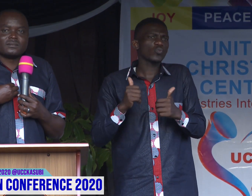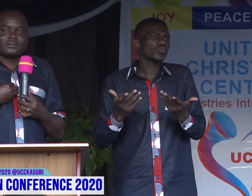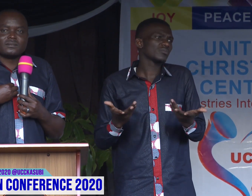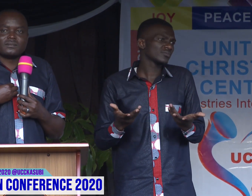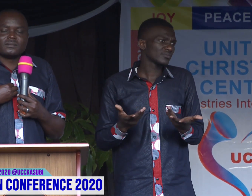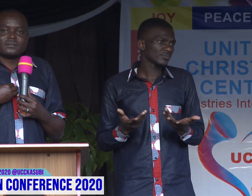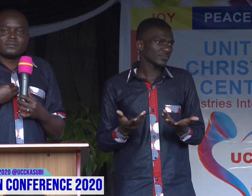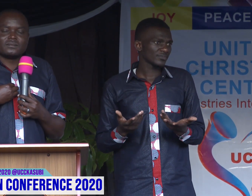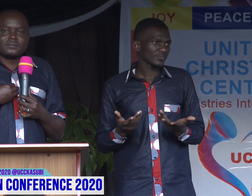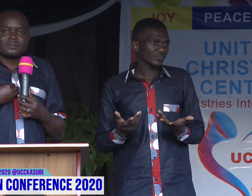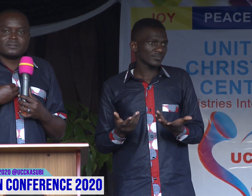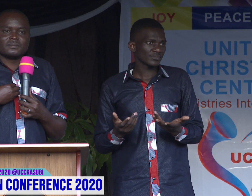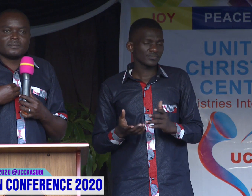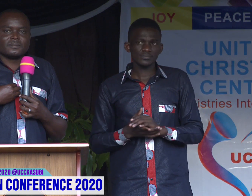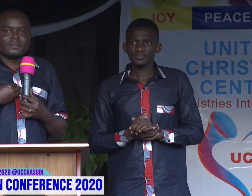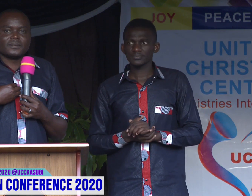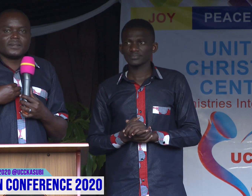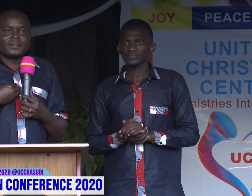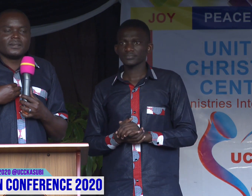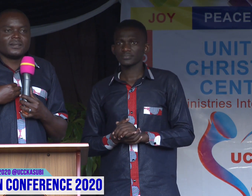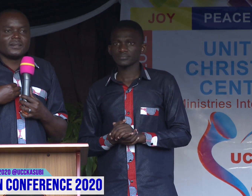kibuzo nti atenze mbaze kibala ki.